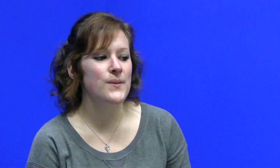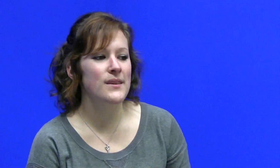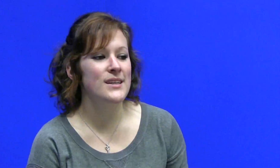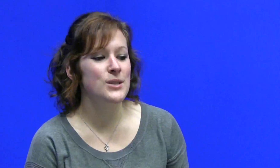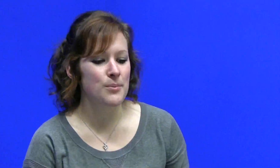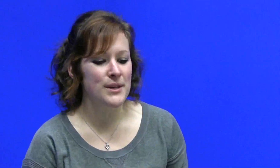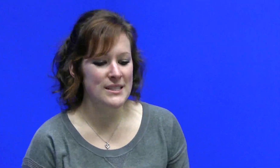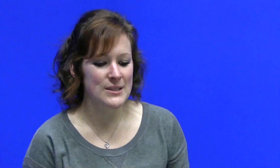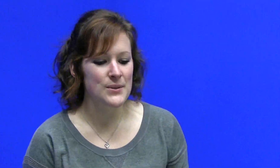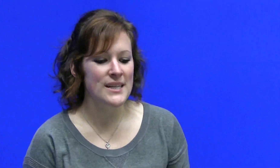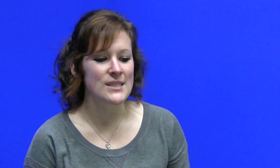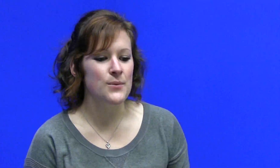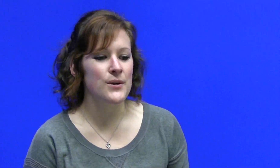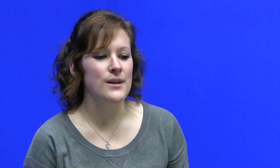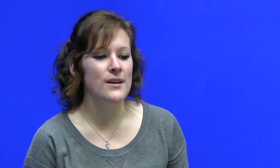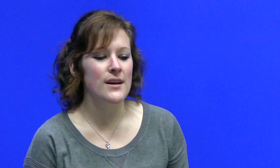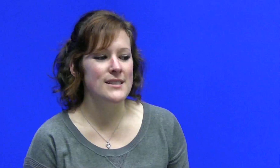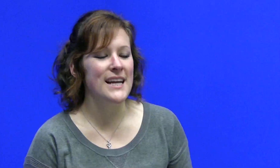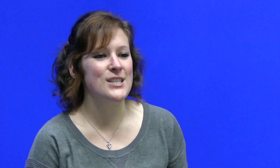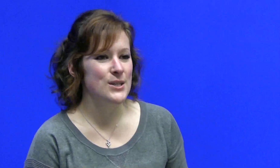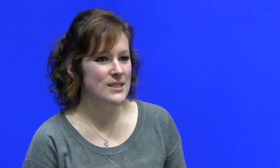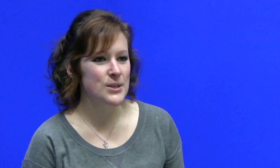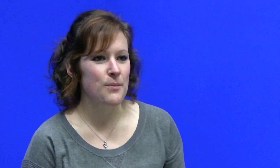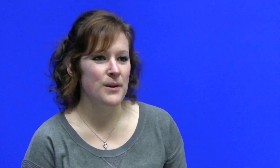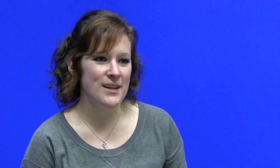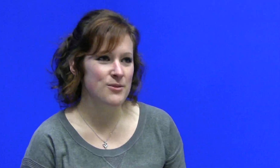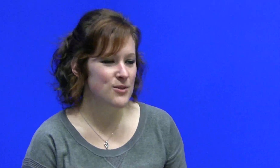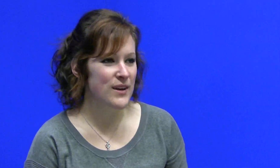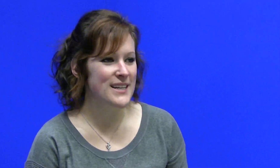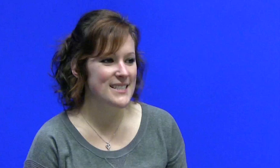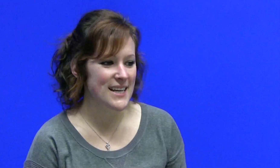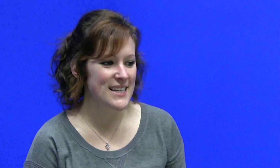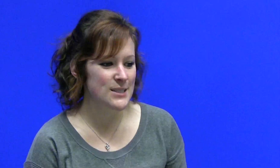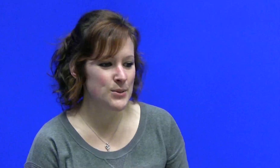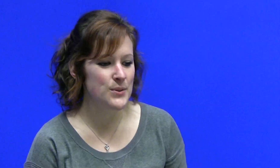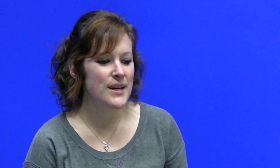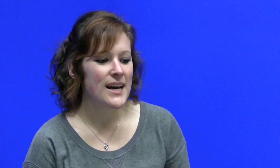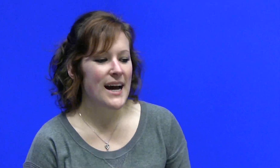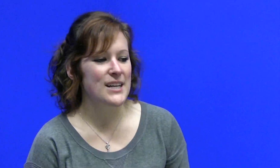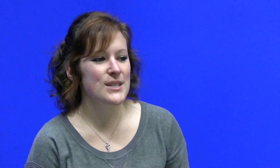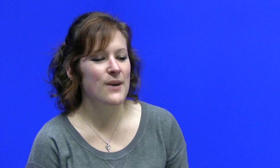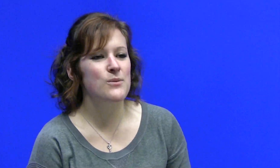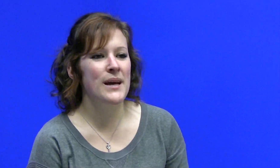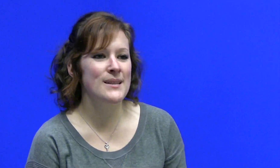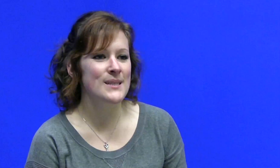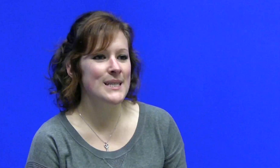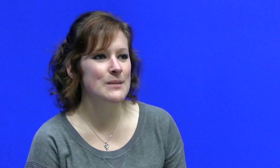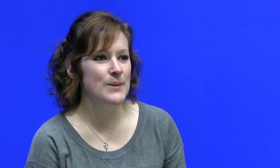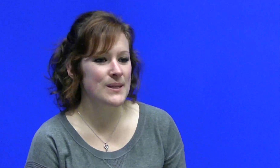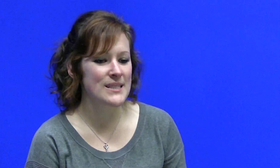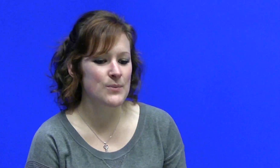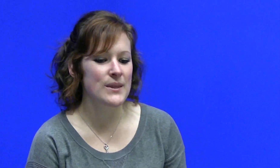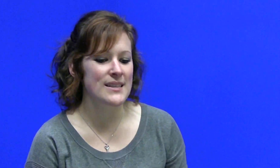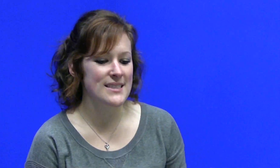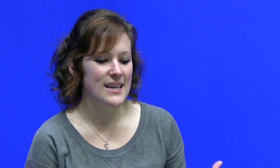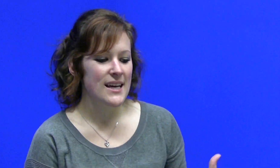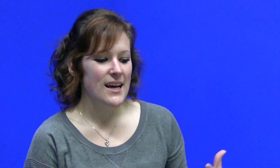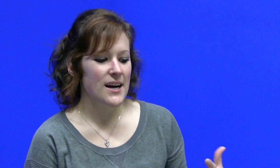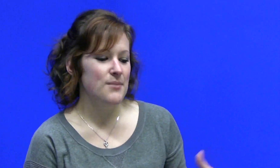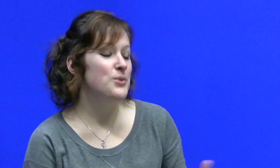the interpreting students would take turns interpreting. It was just very exciting to actually have some hands-on experience with this new